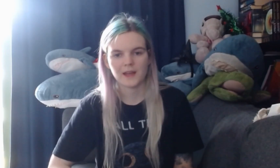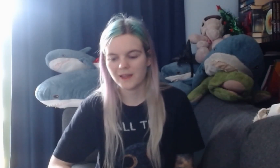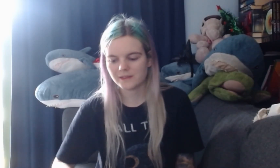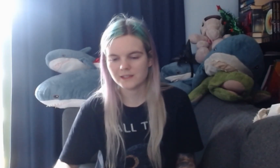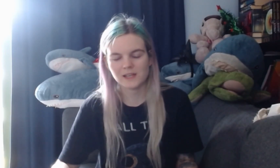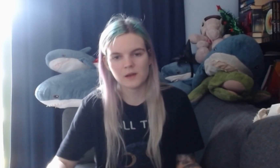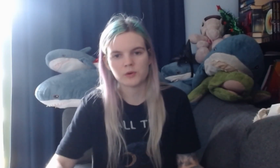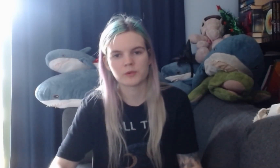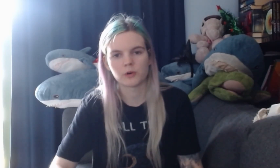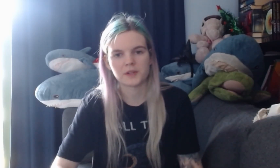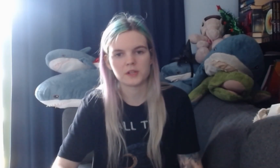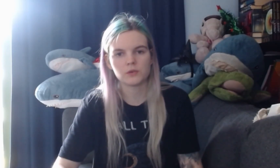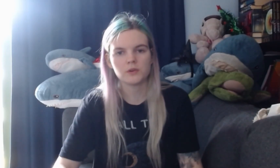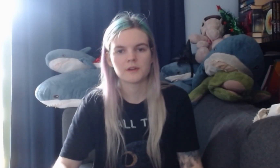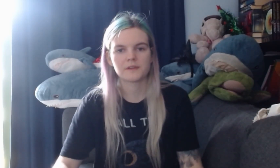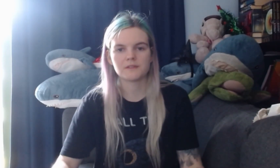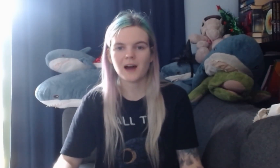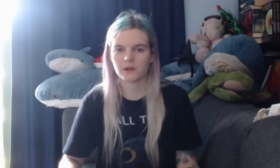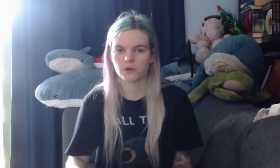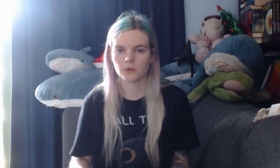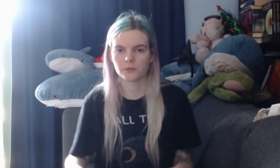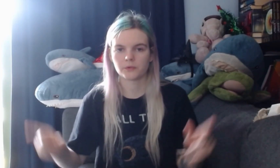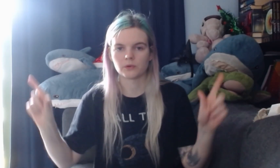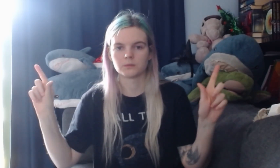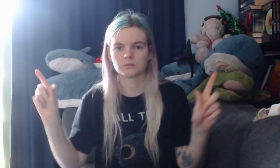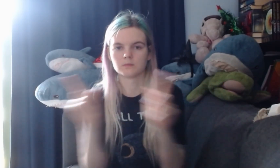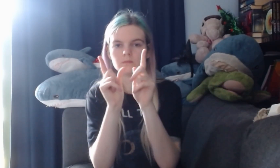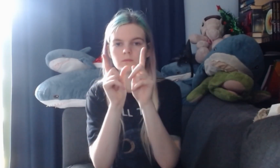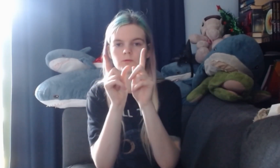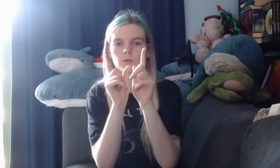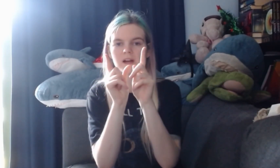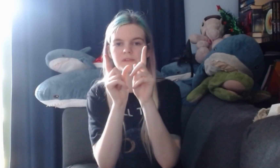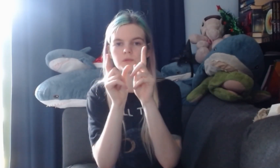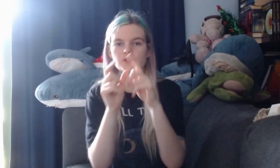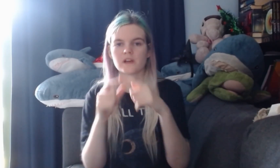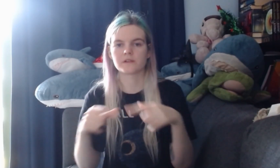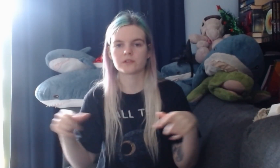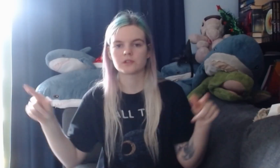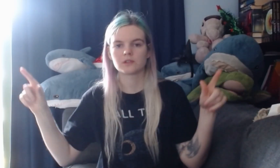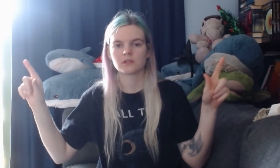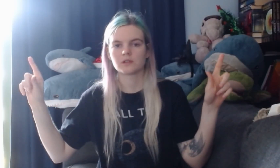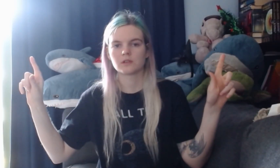And another one we already knew, Sivako, so rise to the challenge.